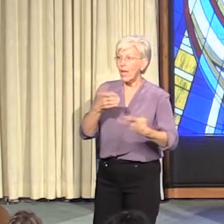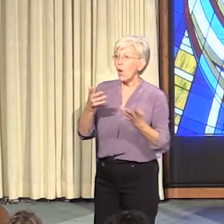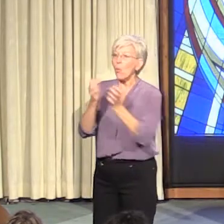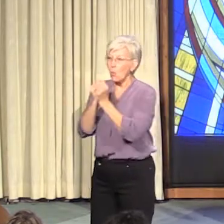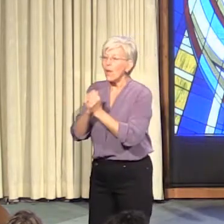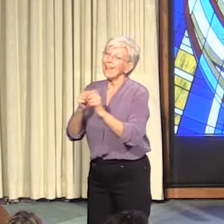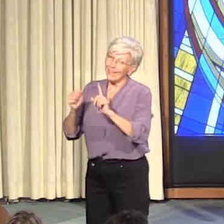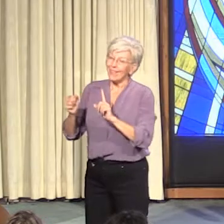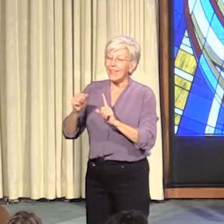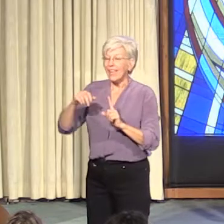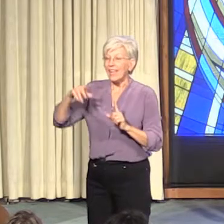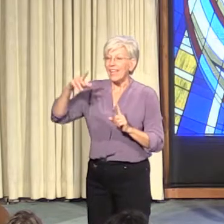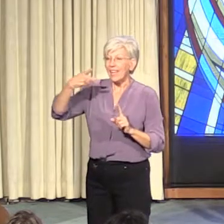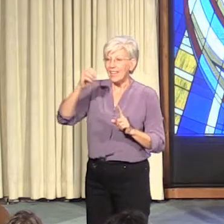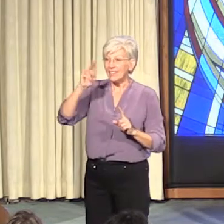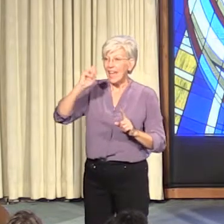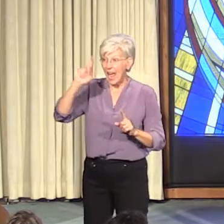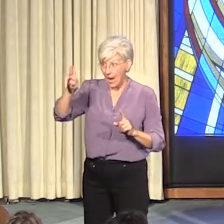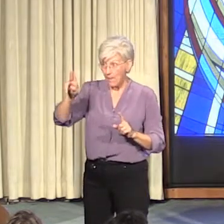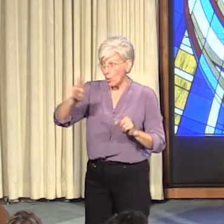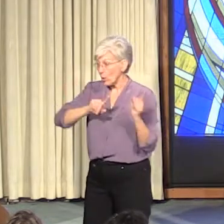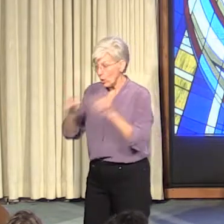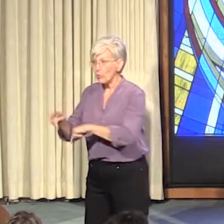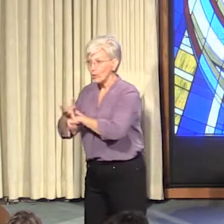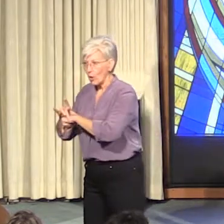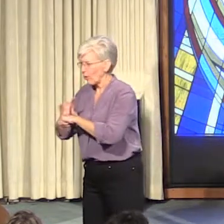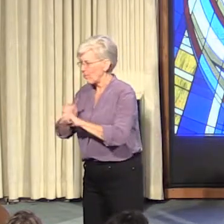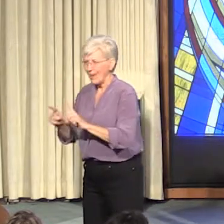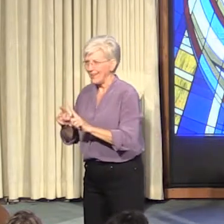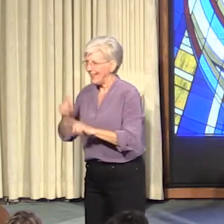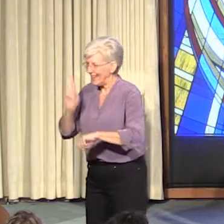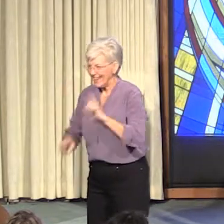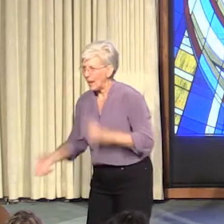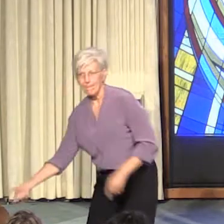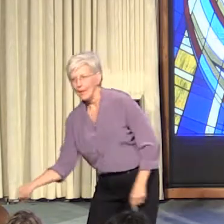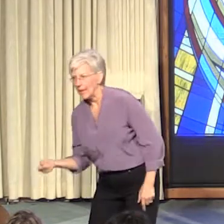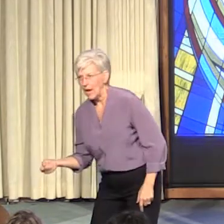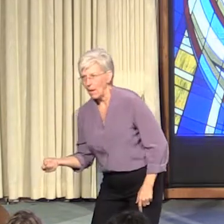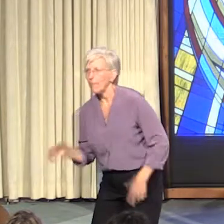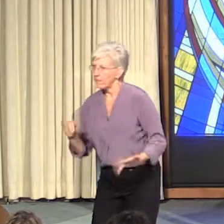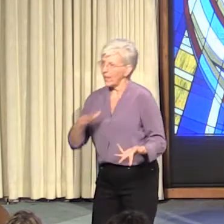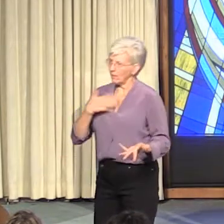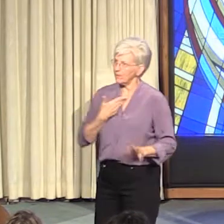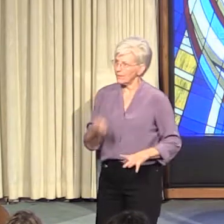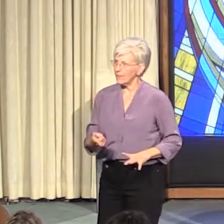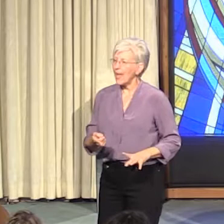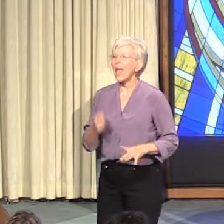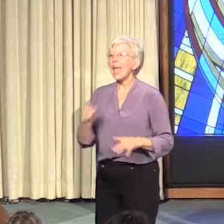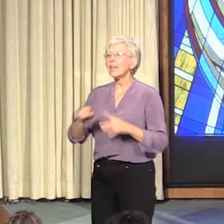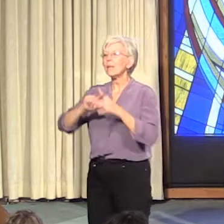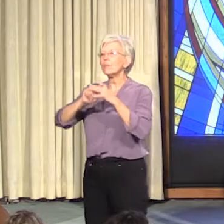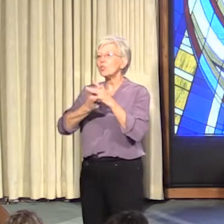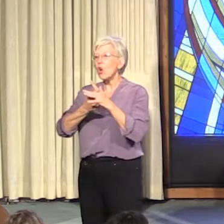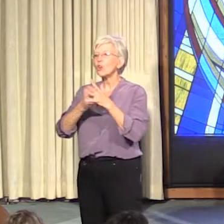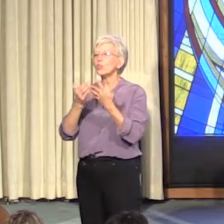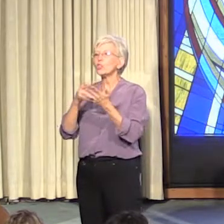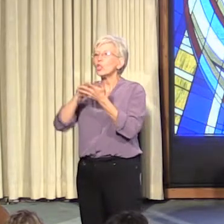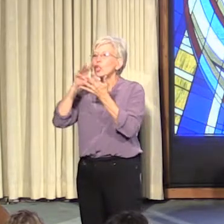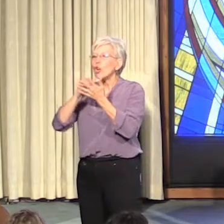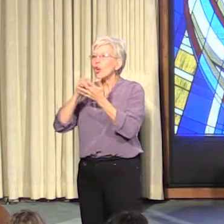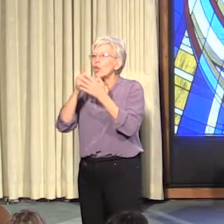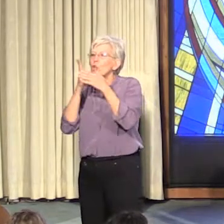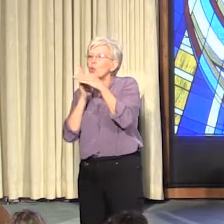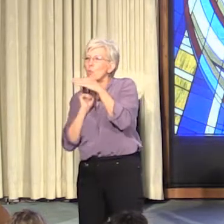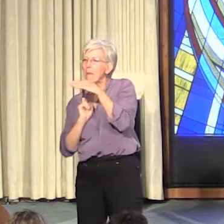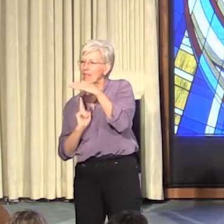up, which really upsets him. And he's forced to learn humility because